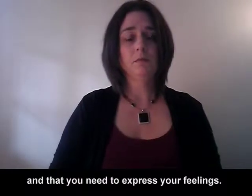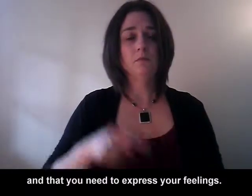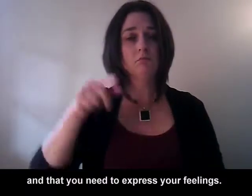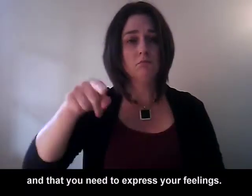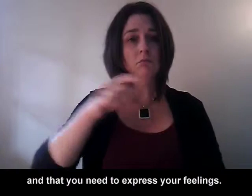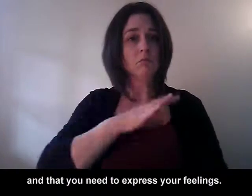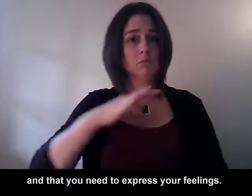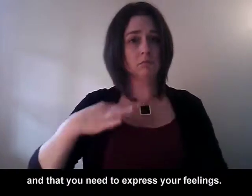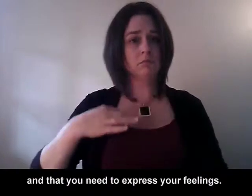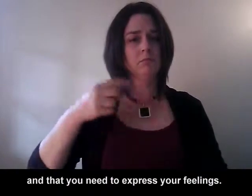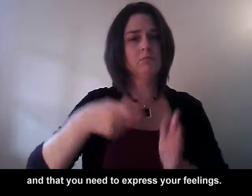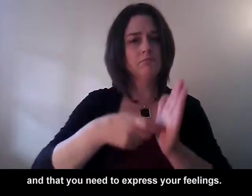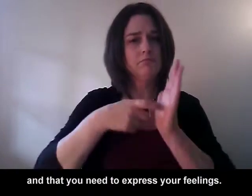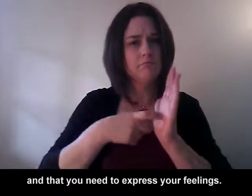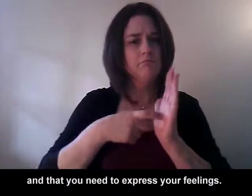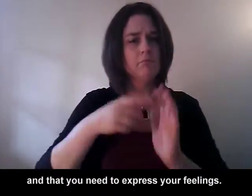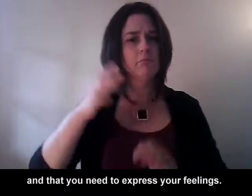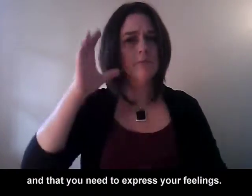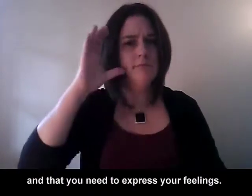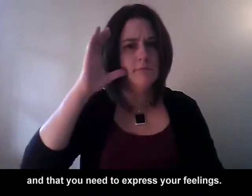and that you need to express your feelings.